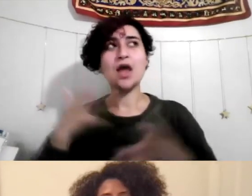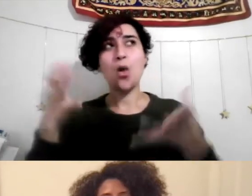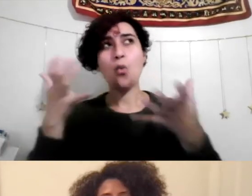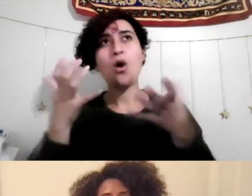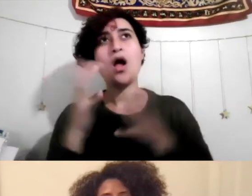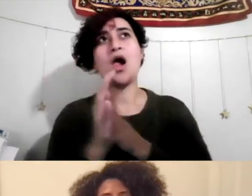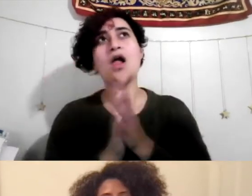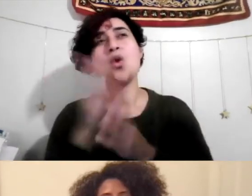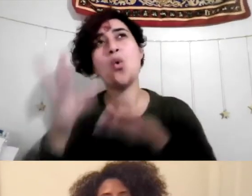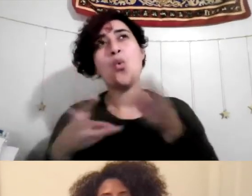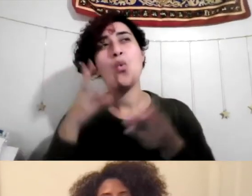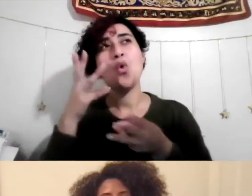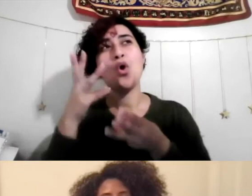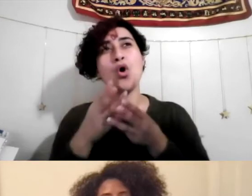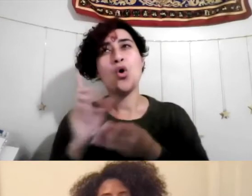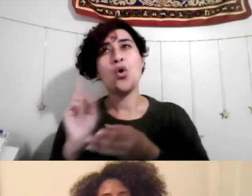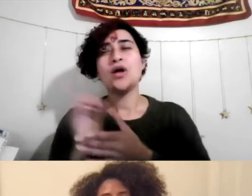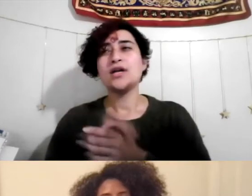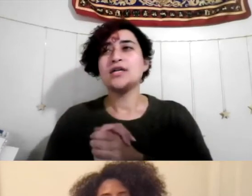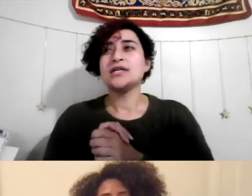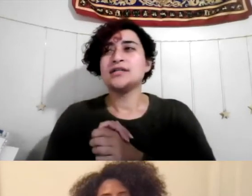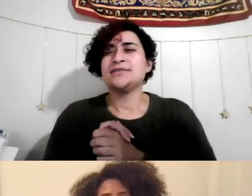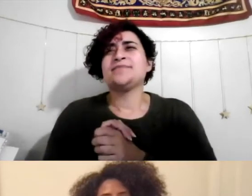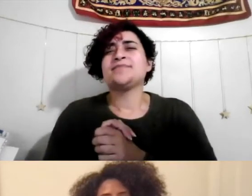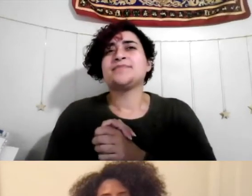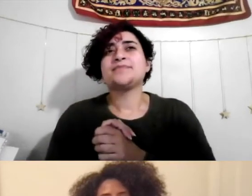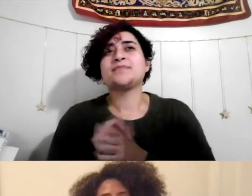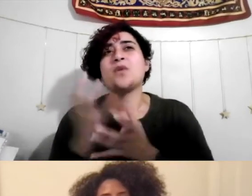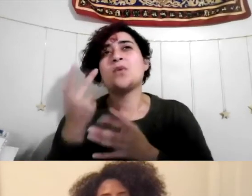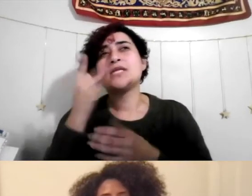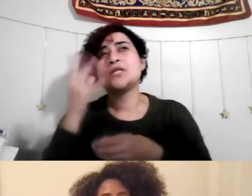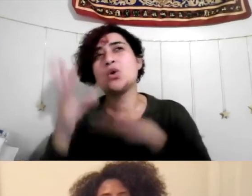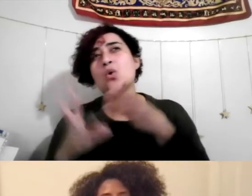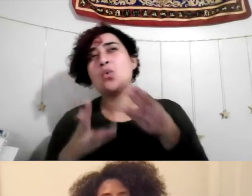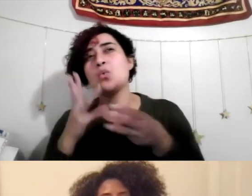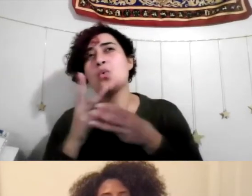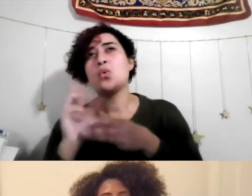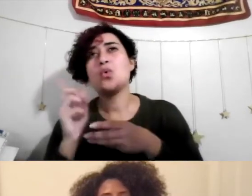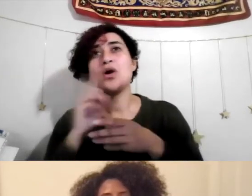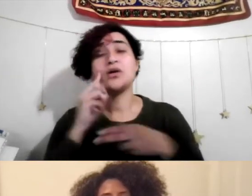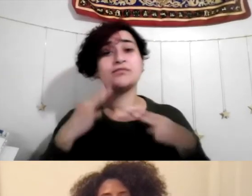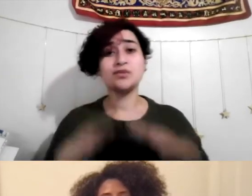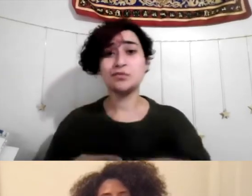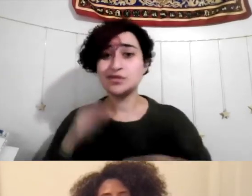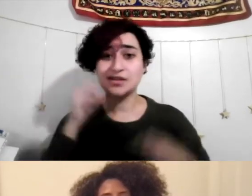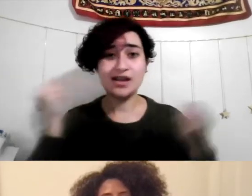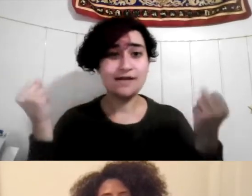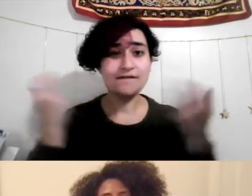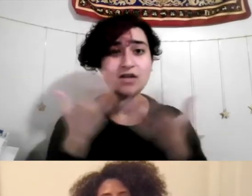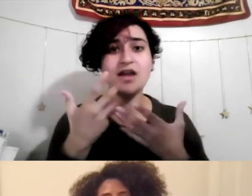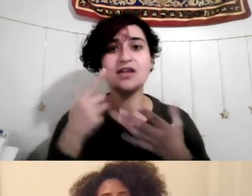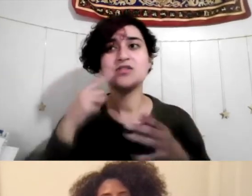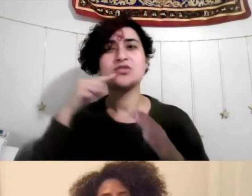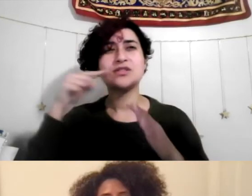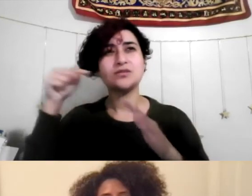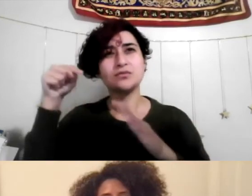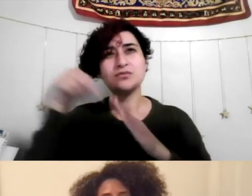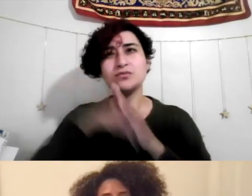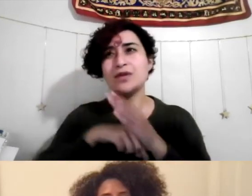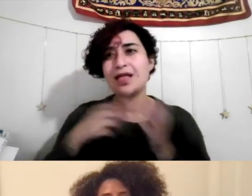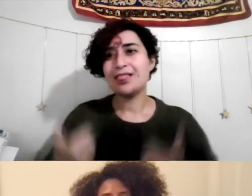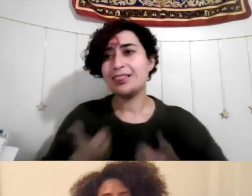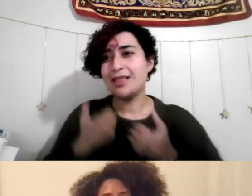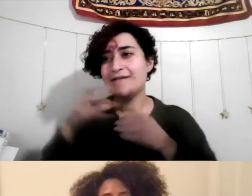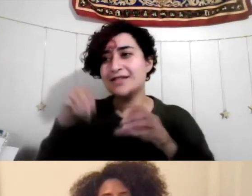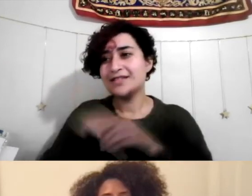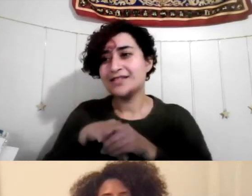a world where human beings are not afraid to inhabit themselves